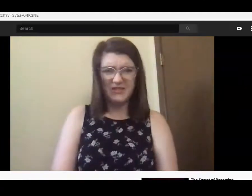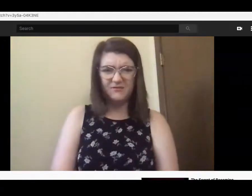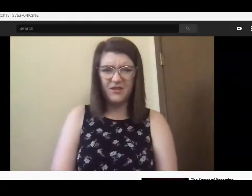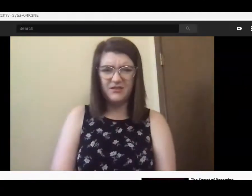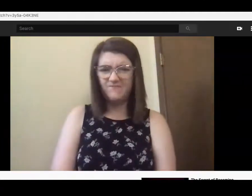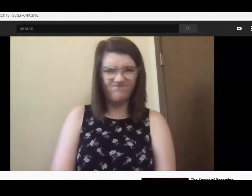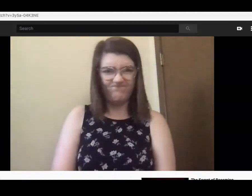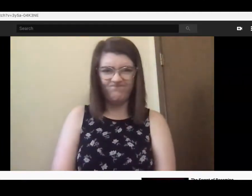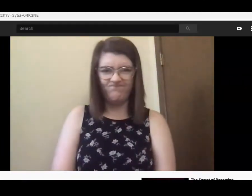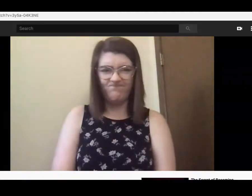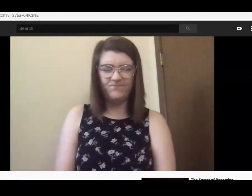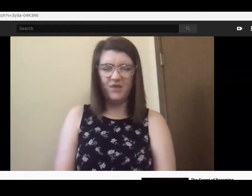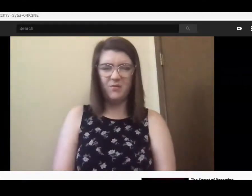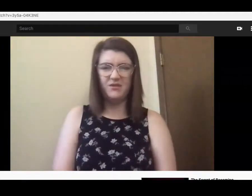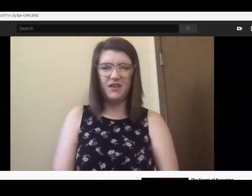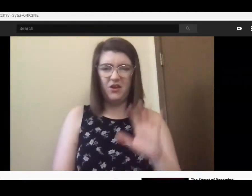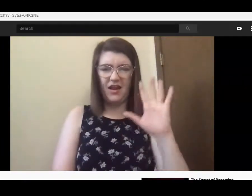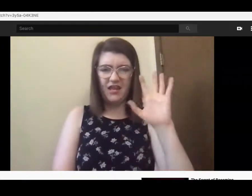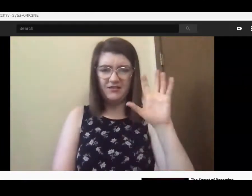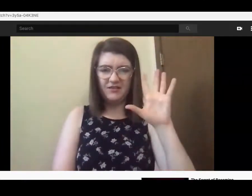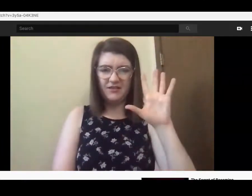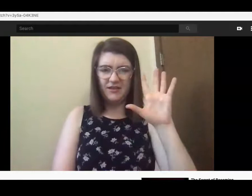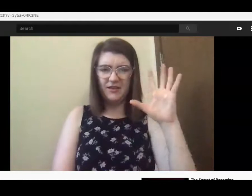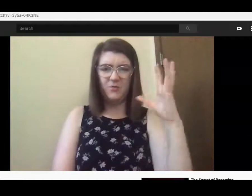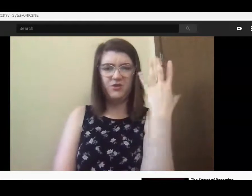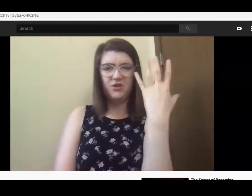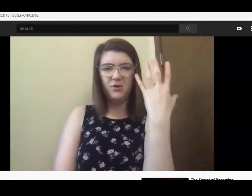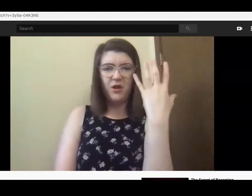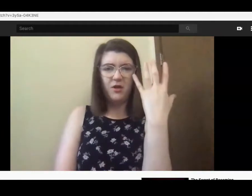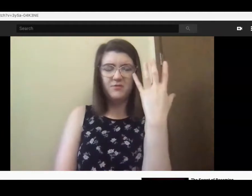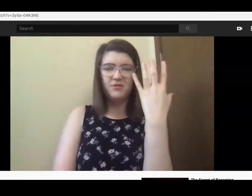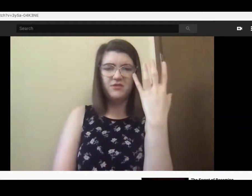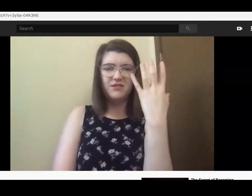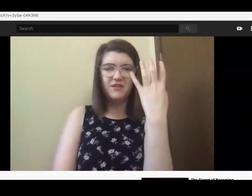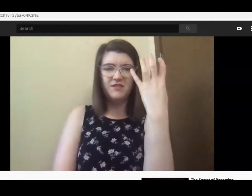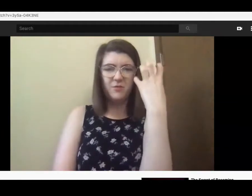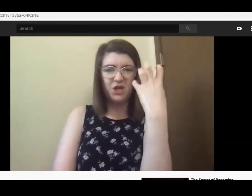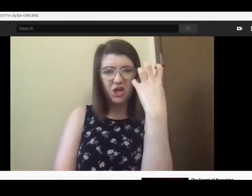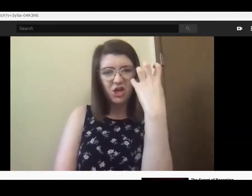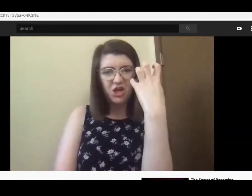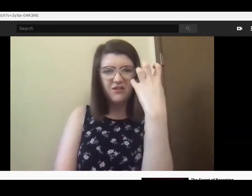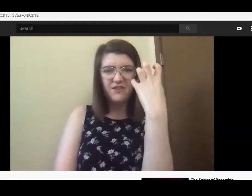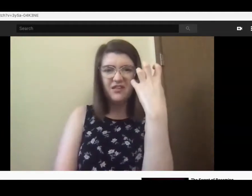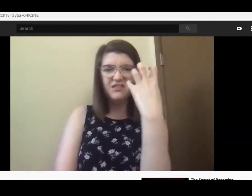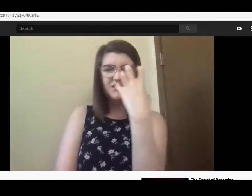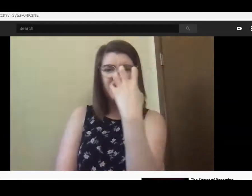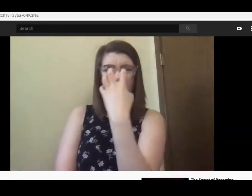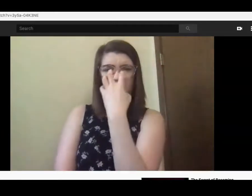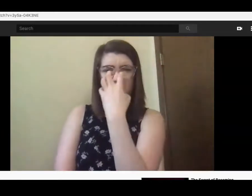mad face. And we take our hand, and we turn our palm towards ourselves, and we curl our fingers, and we put